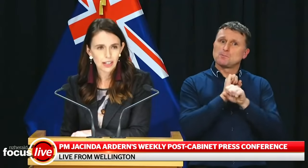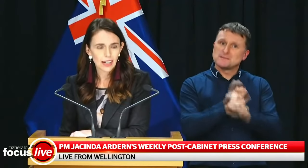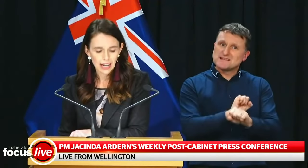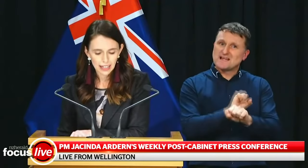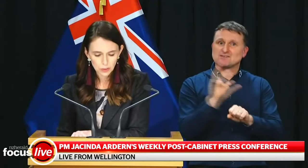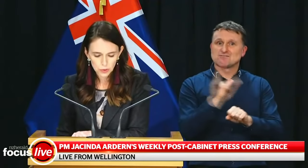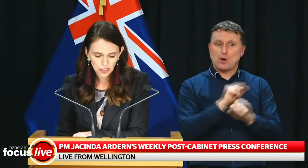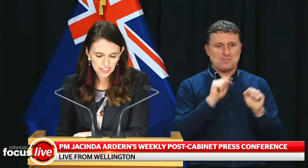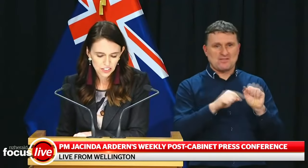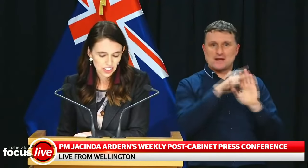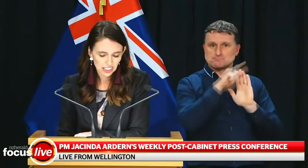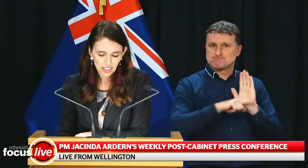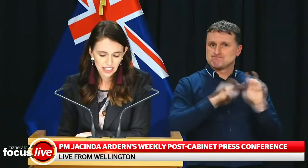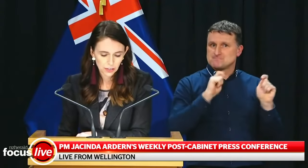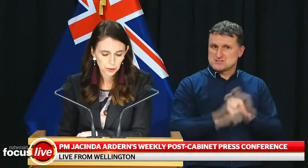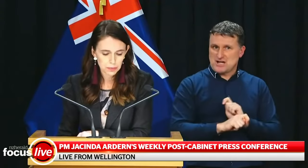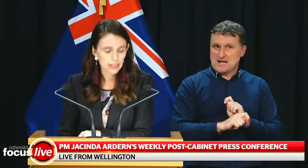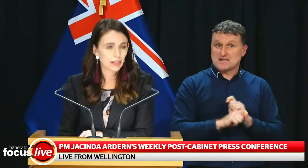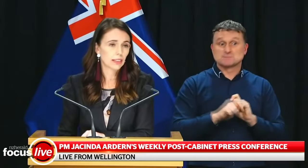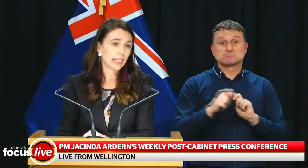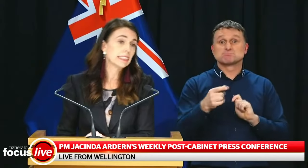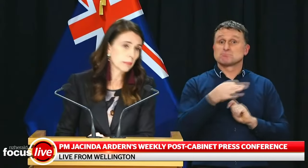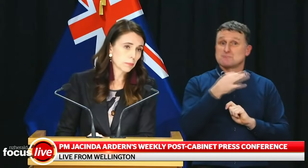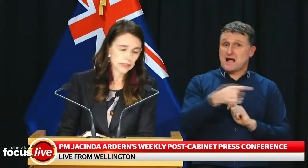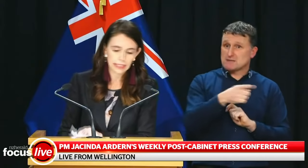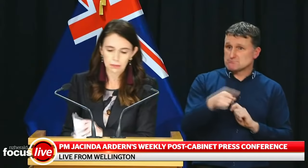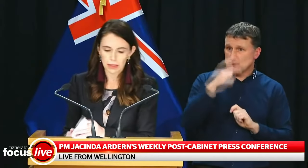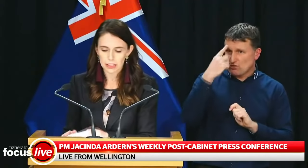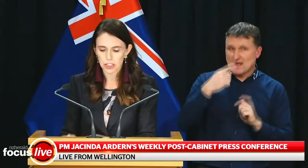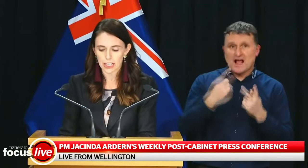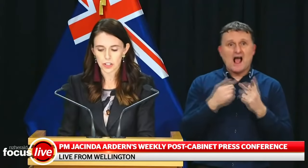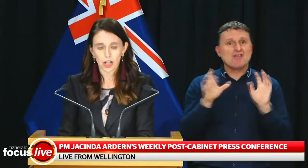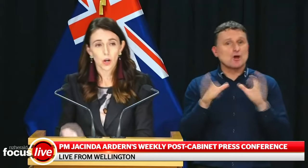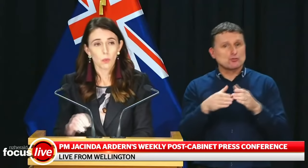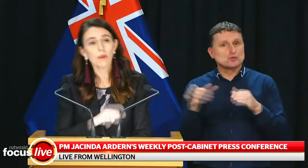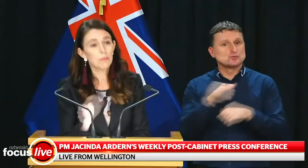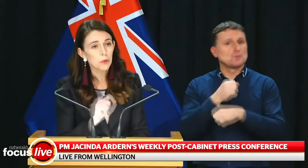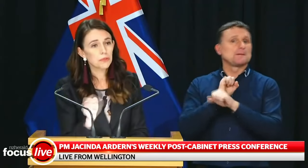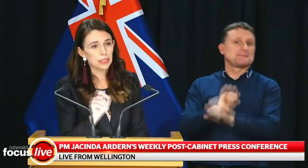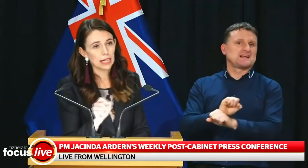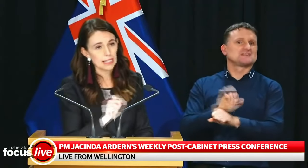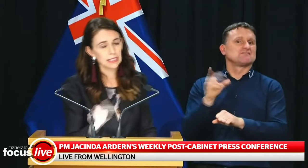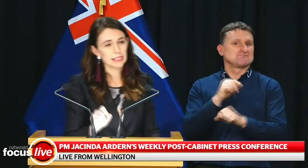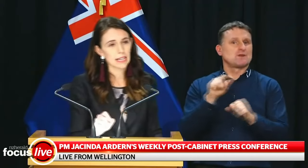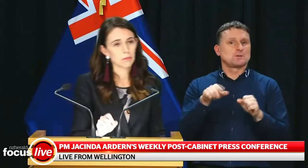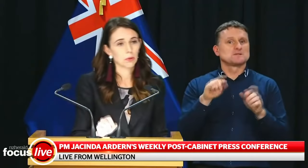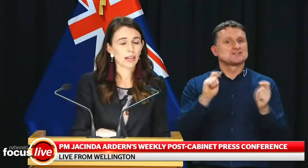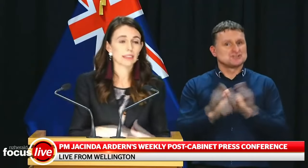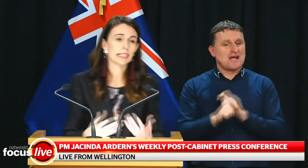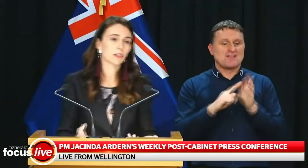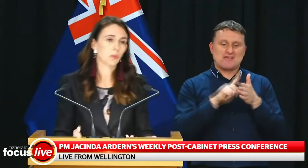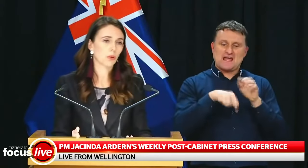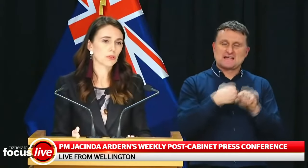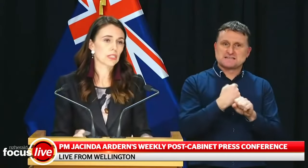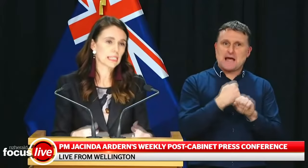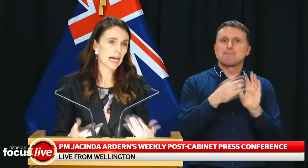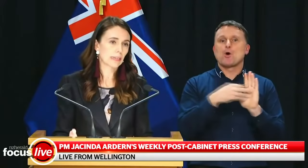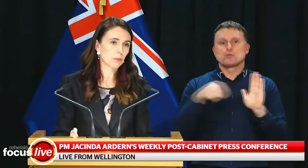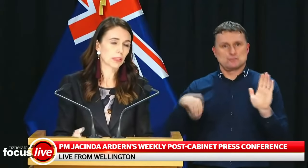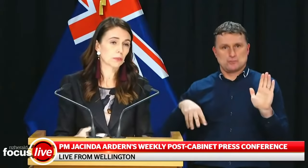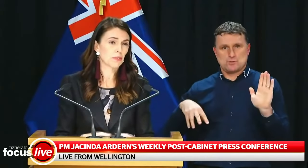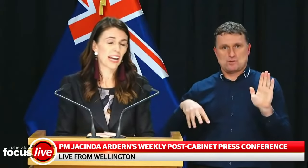change? It also asked, do you think there are other groups that need to be protected by this change? We removed it as an example. Our intent was